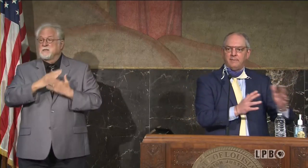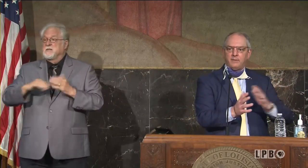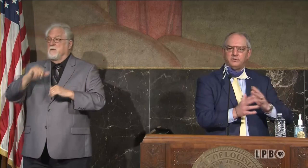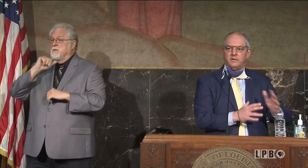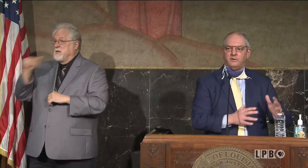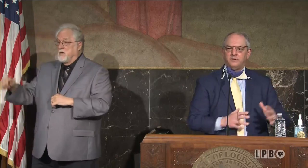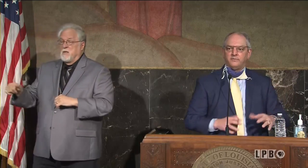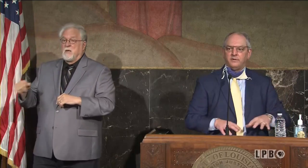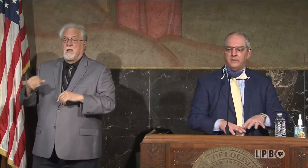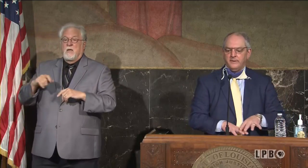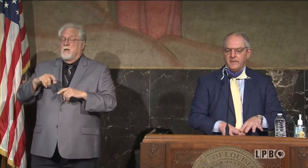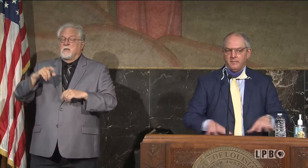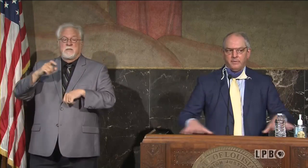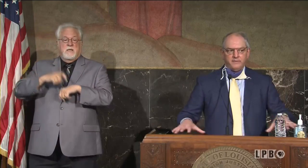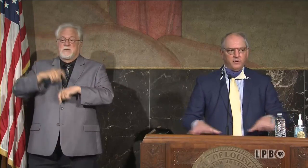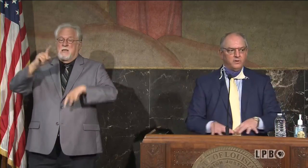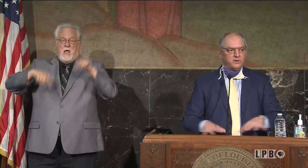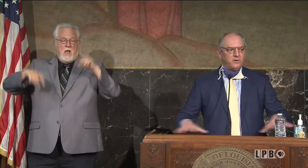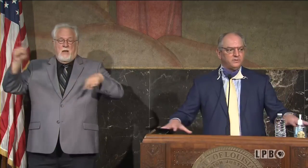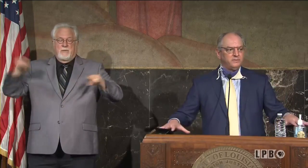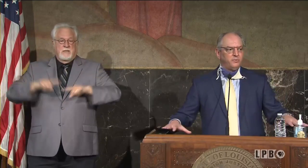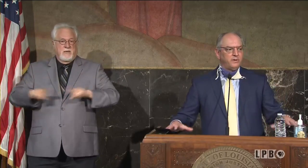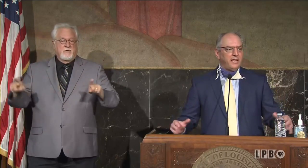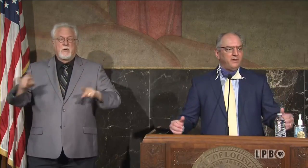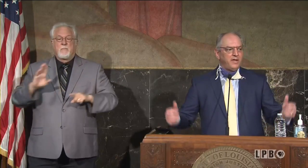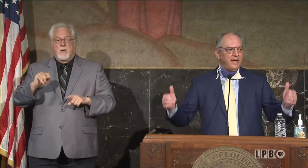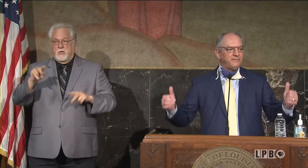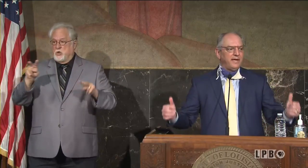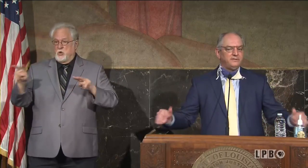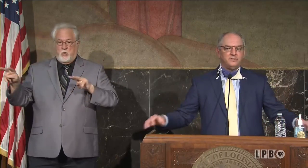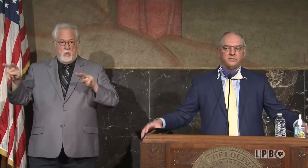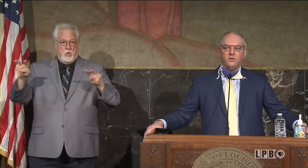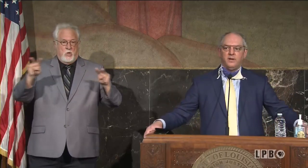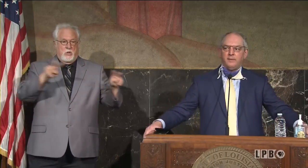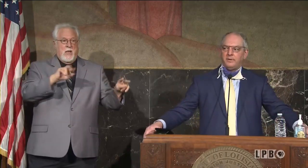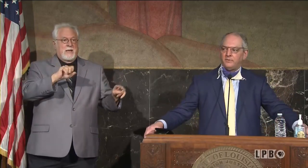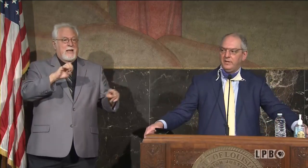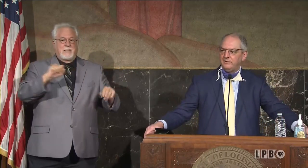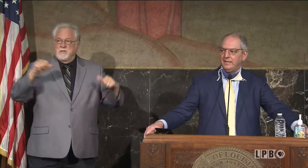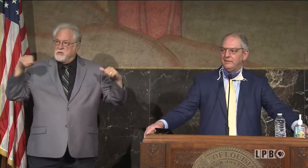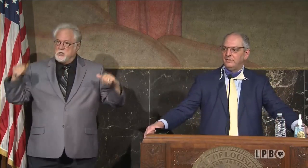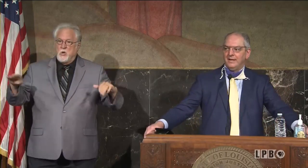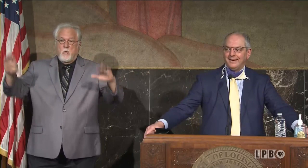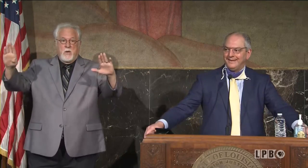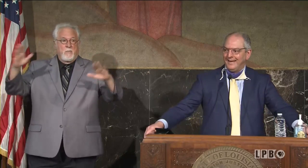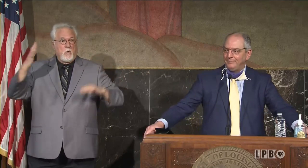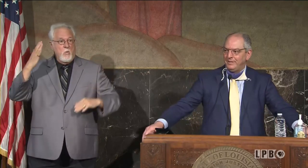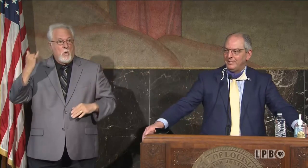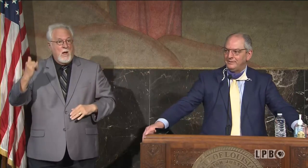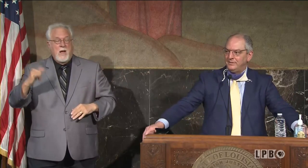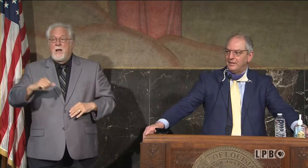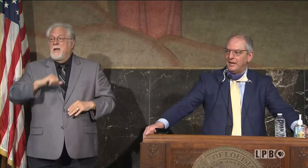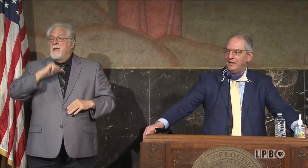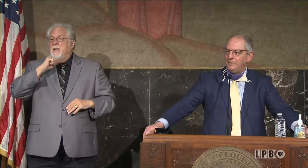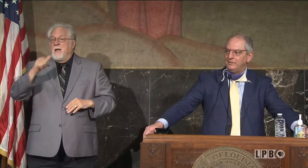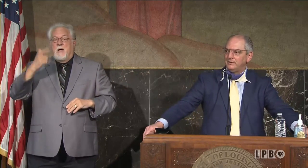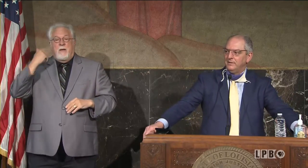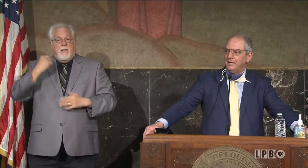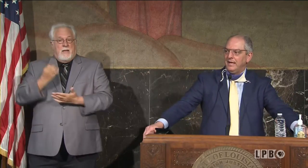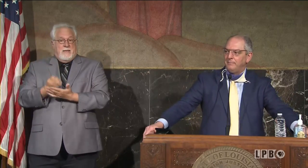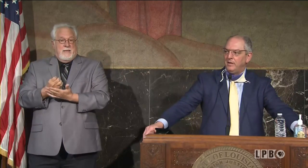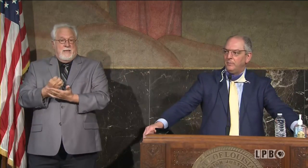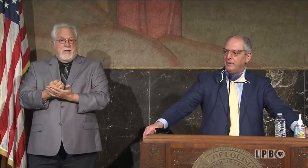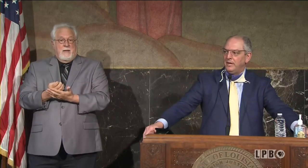the timeline was all different. But if you look across the board now, you have cases going up. And the reason is not because the